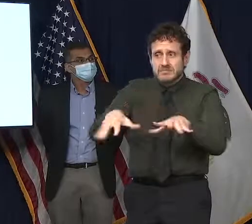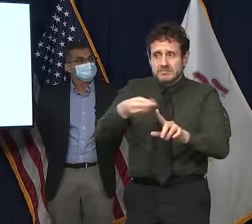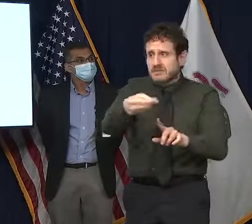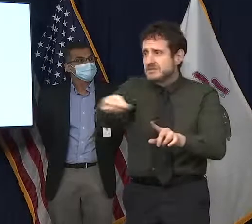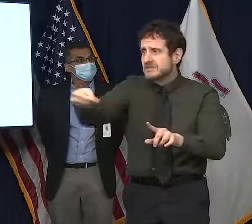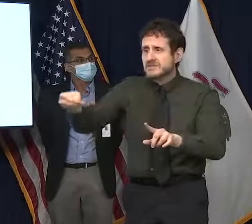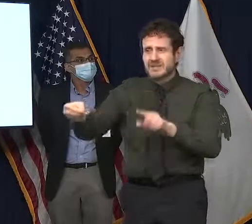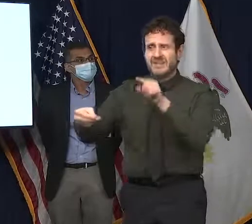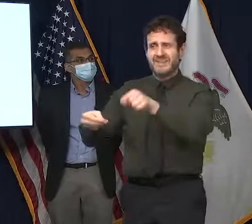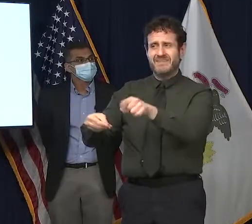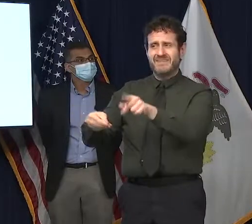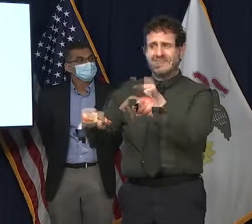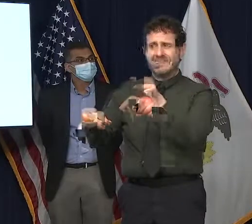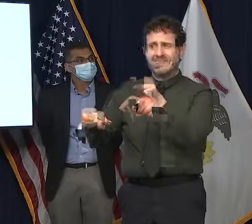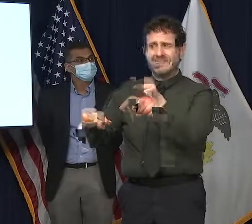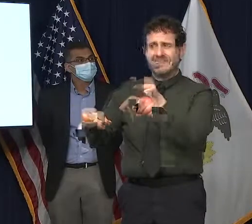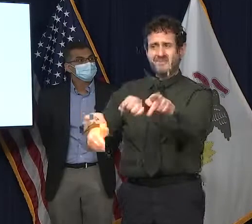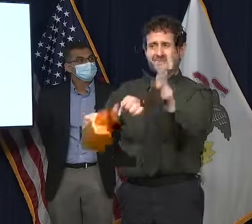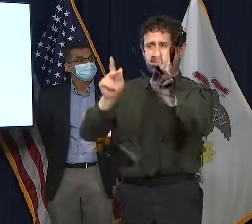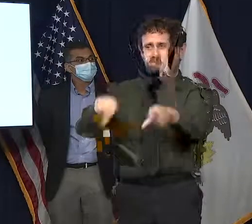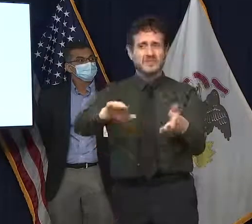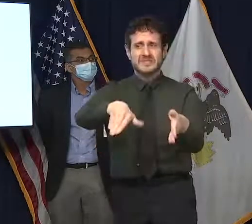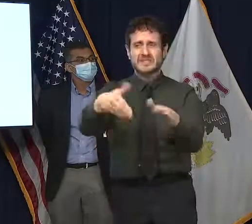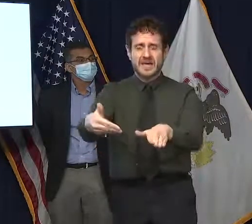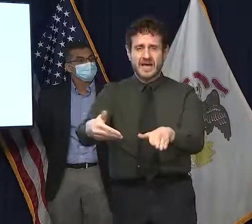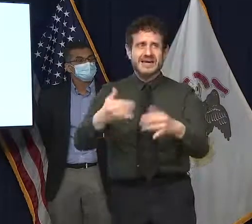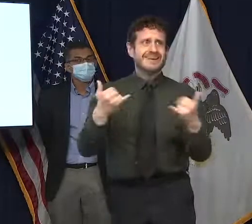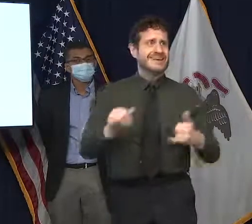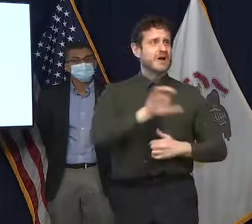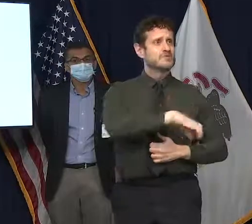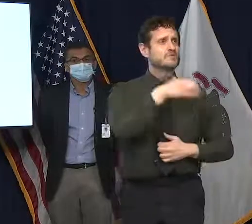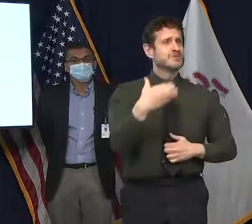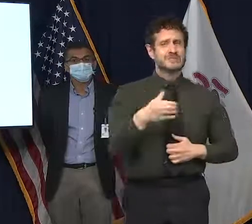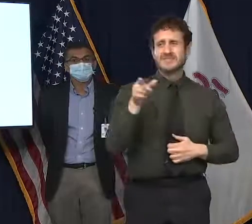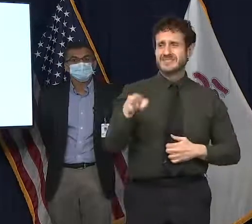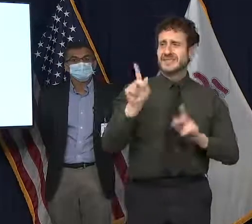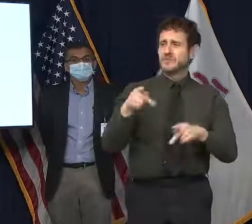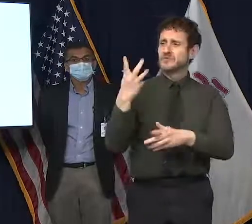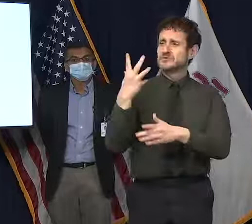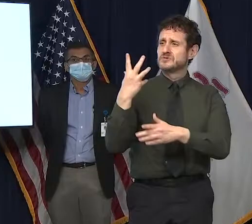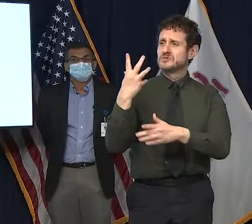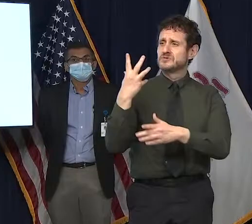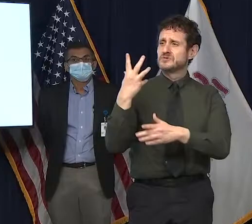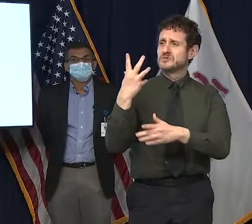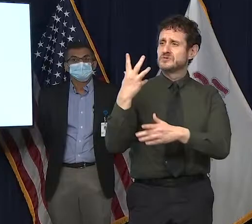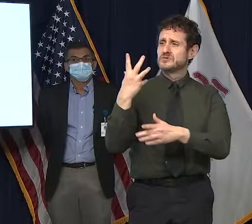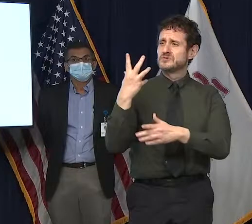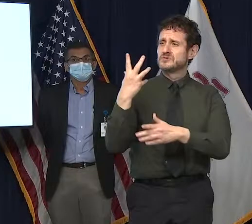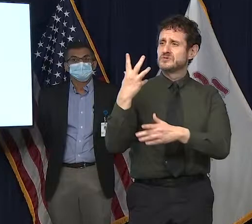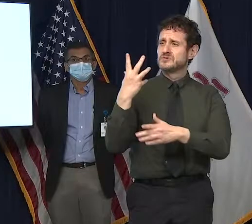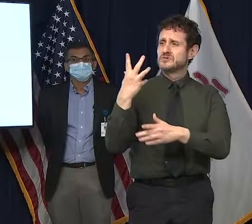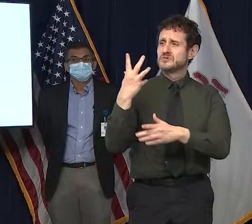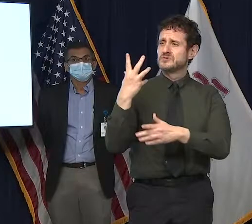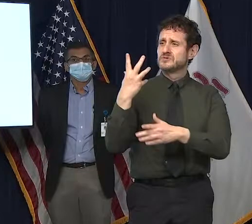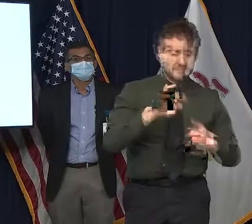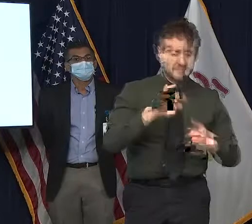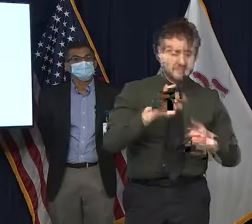such and such might still be here for New Year's or Christmas.